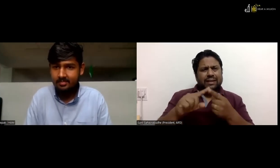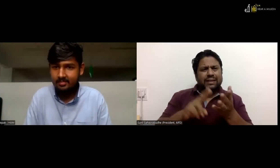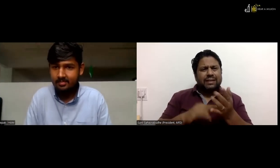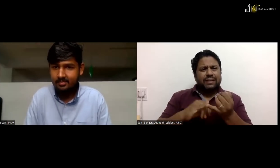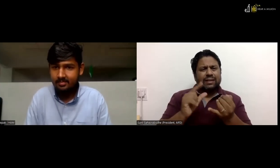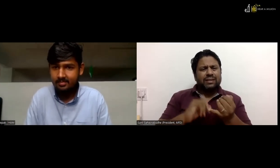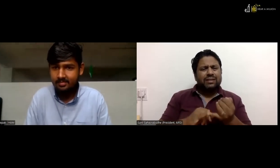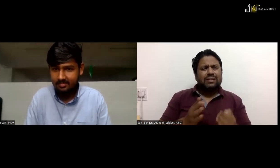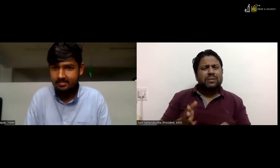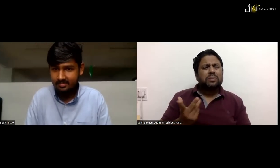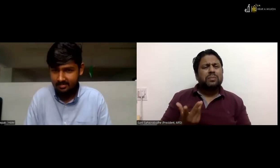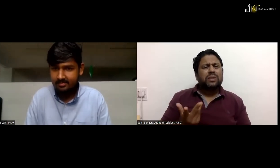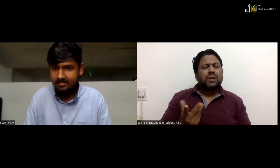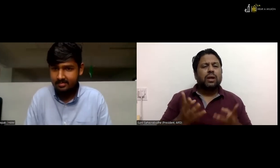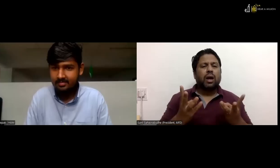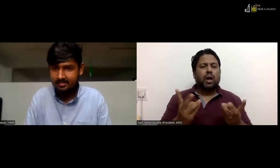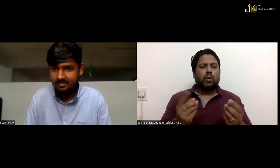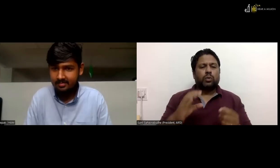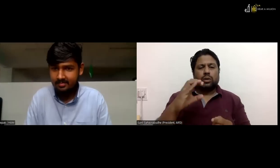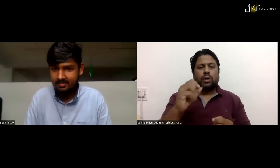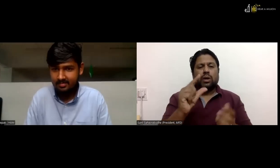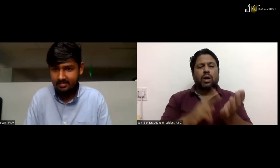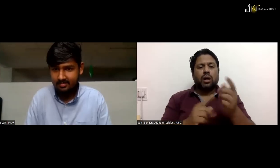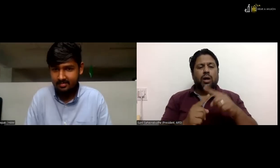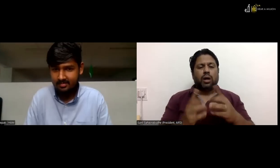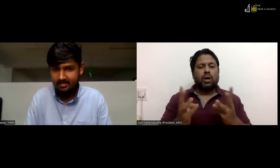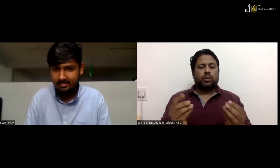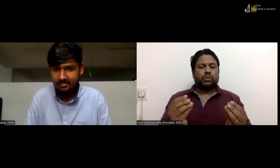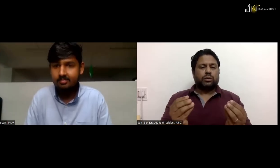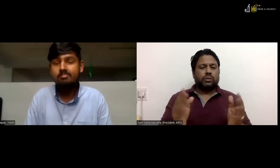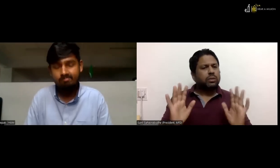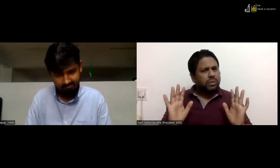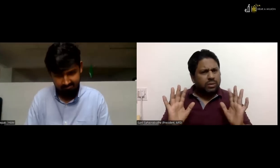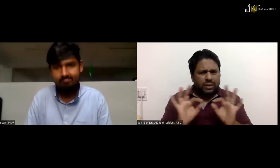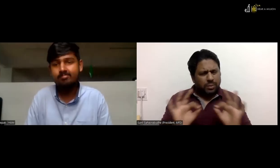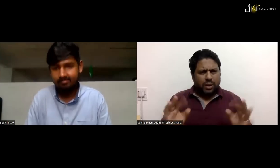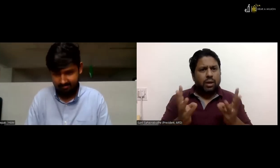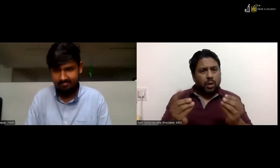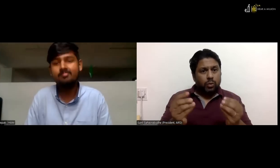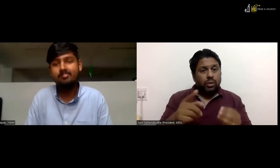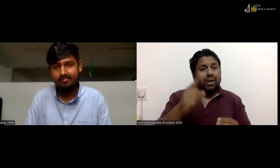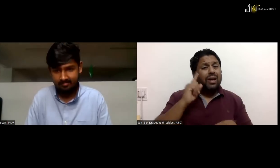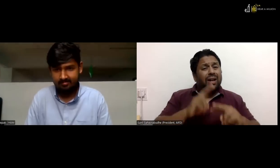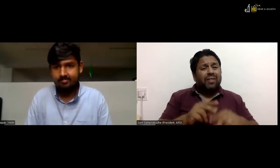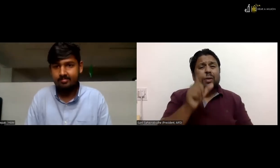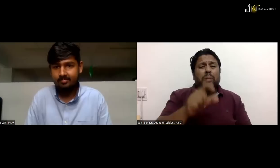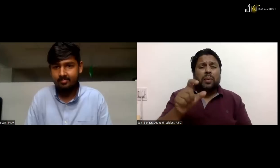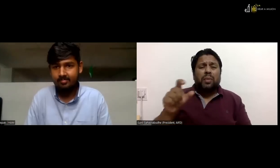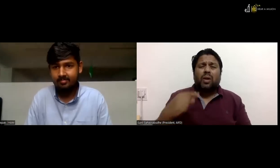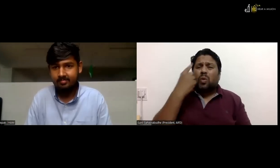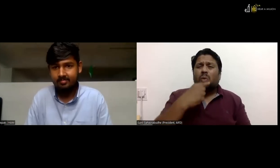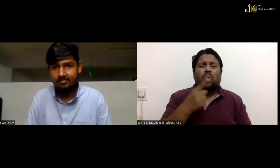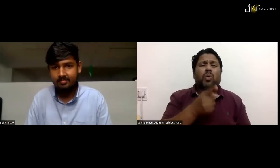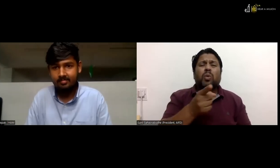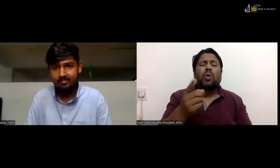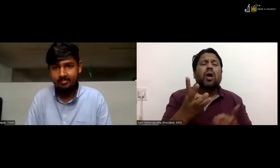I got to know about one thing. Just a minute. What is census? Can we clear it first? Census, okay, it is a very simple word